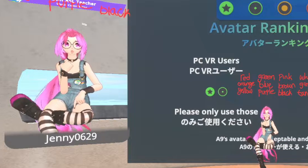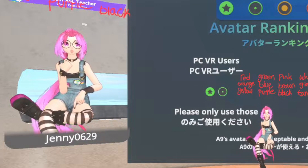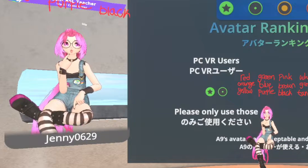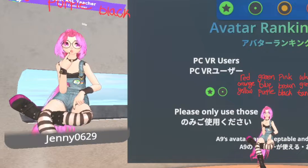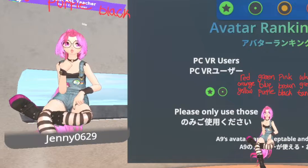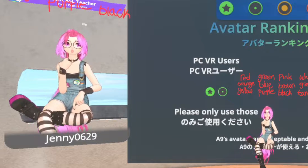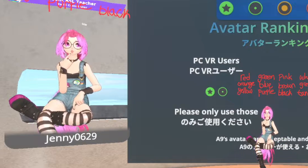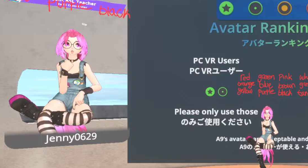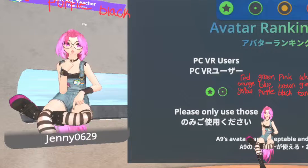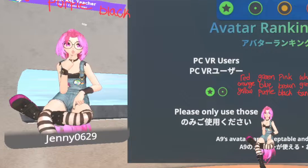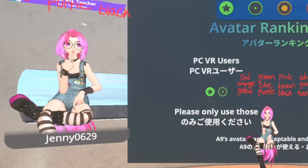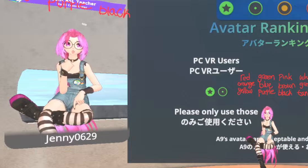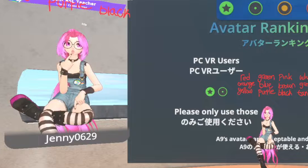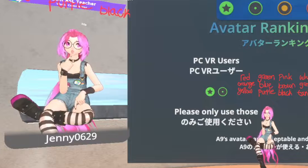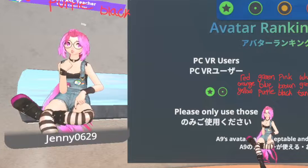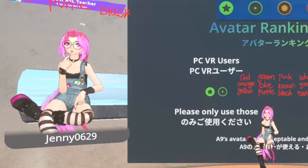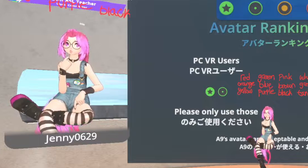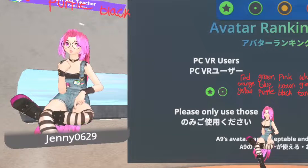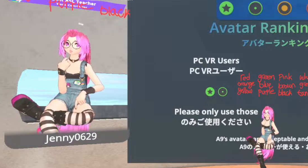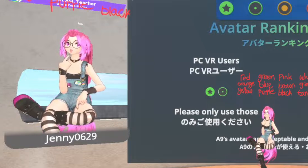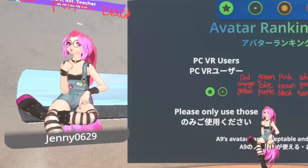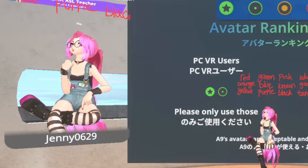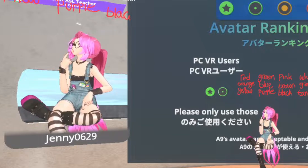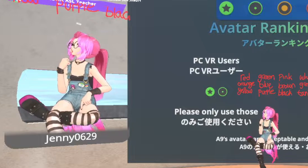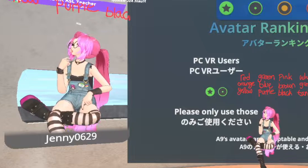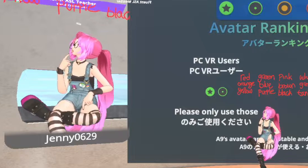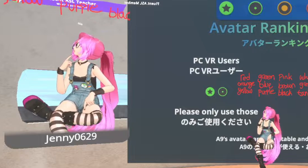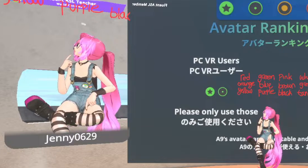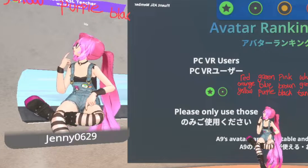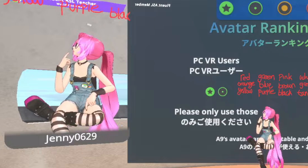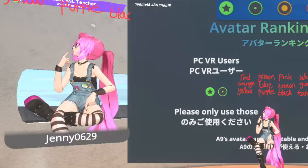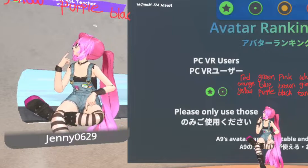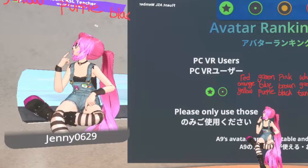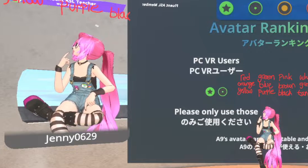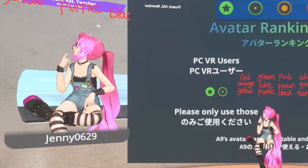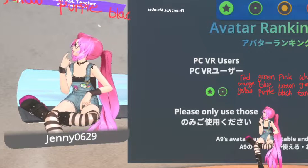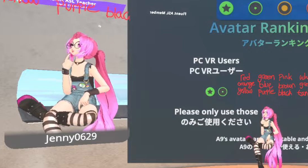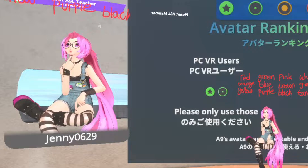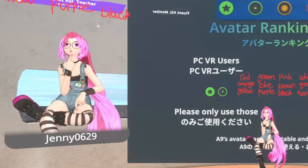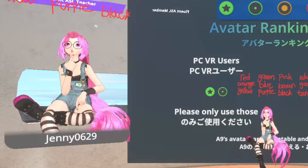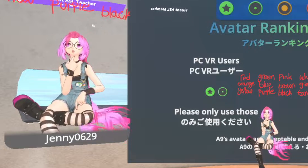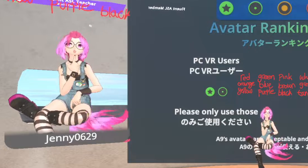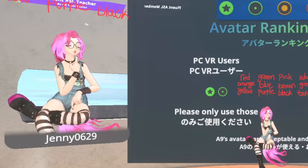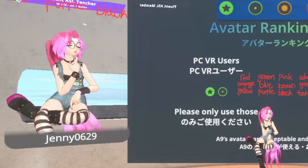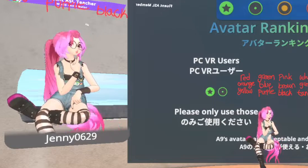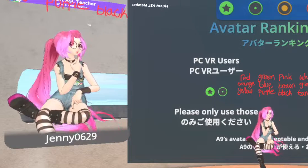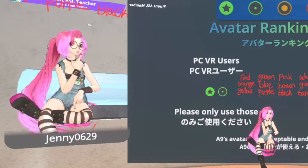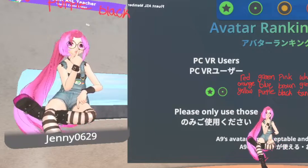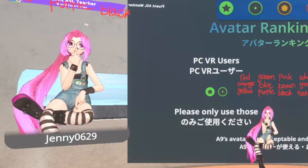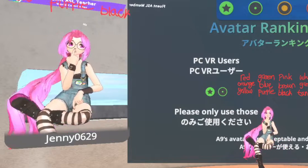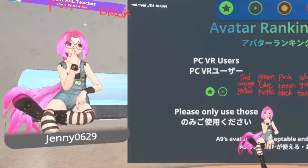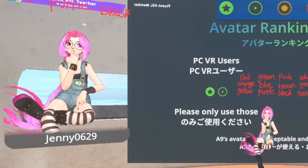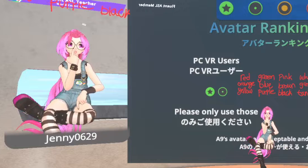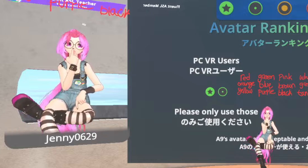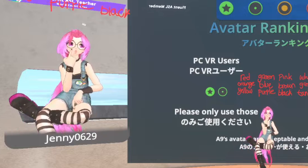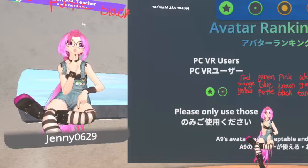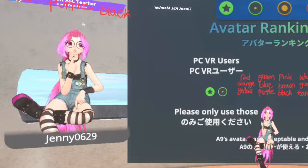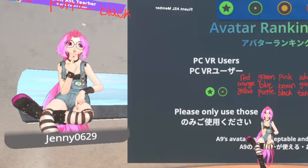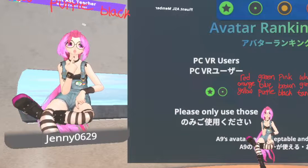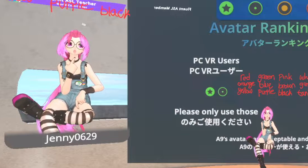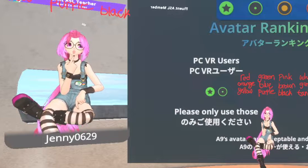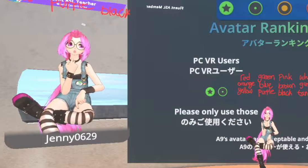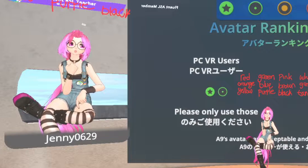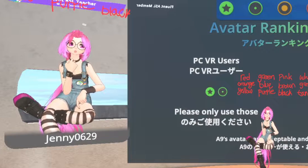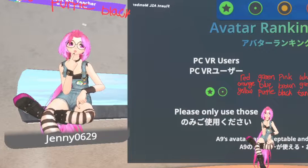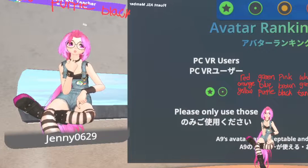You want to eat a strawberry and then you get it on your chin, so you're wiping the strawberry off. Make sure it's on your chin, not your nose,